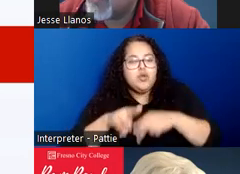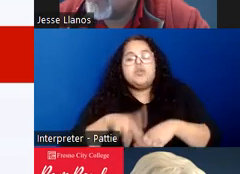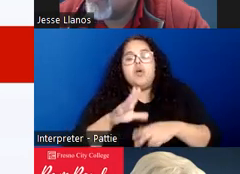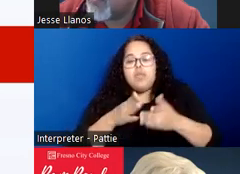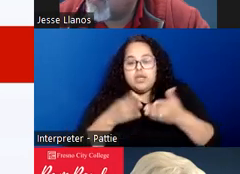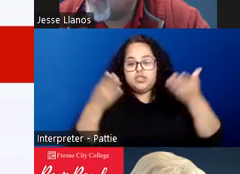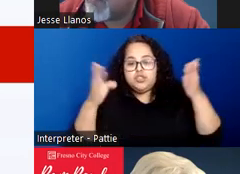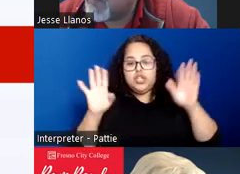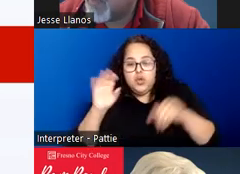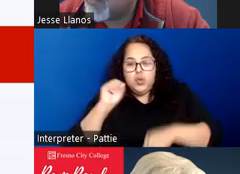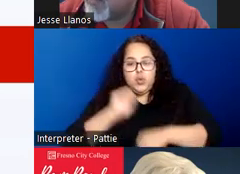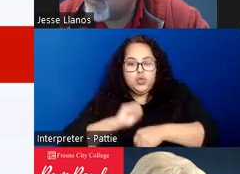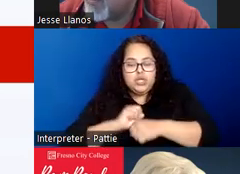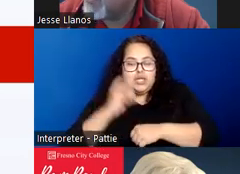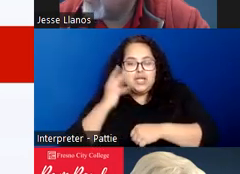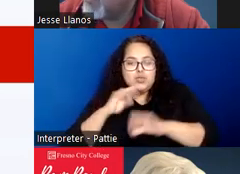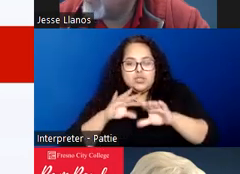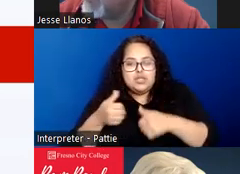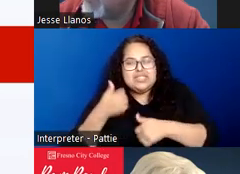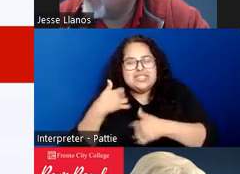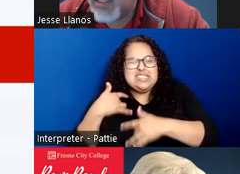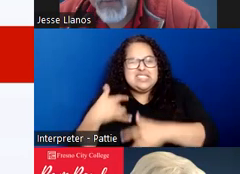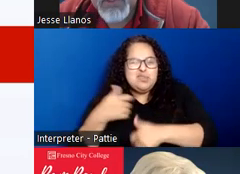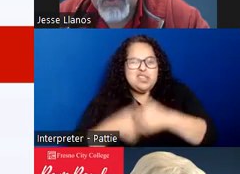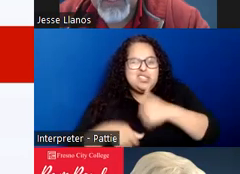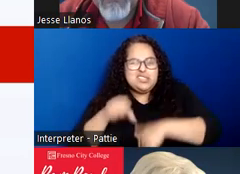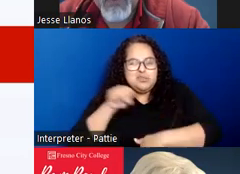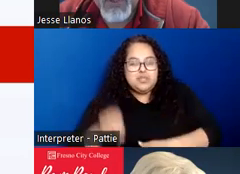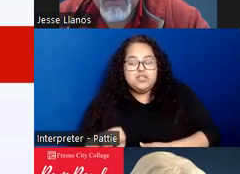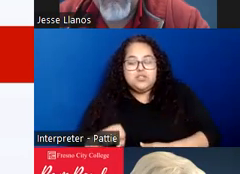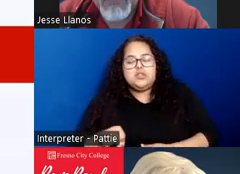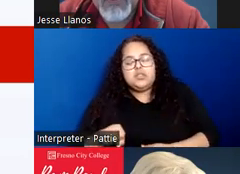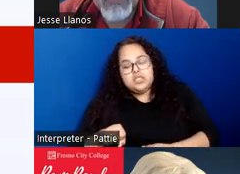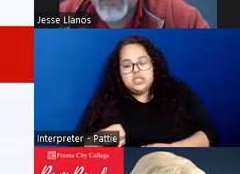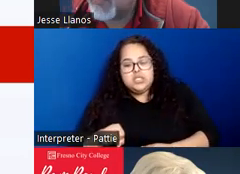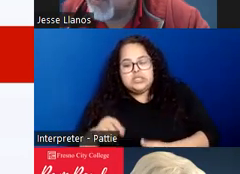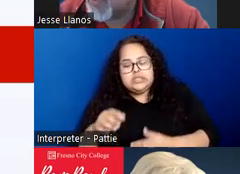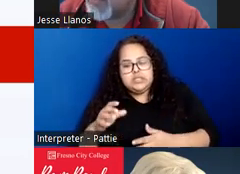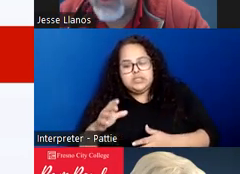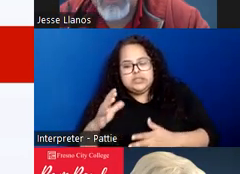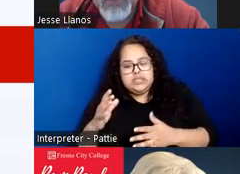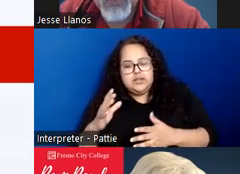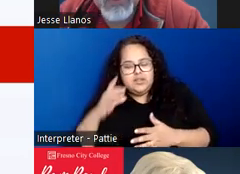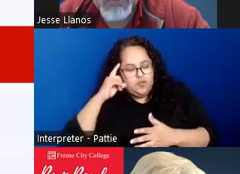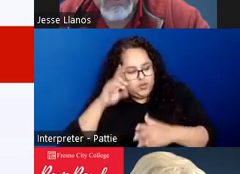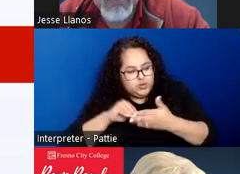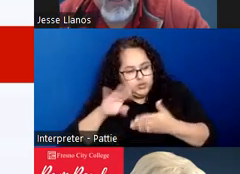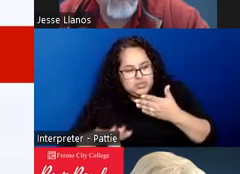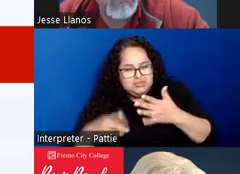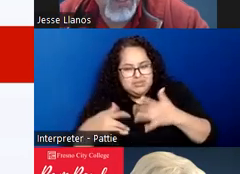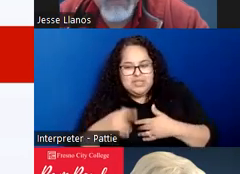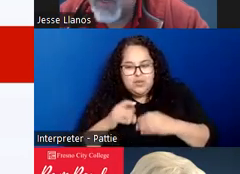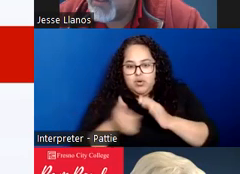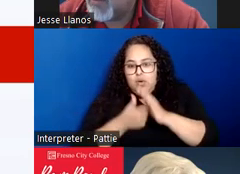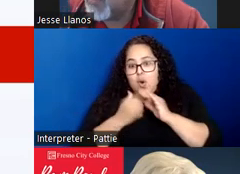experience classes are offered every semester, and they come into play for students who sometimes just need 1 unit to